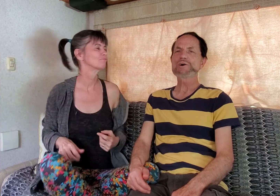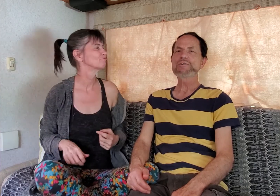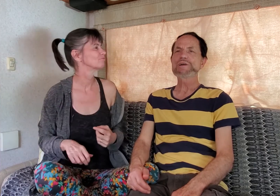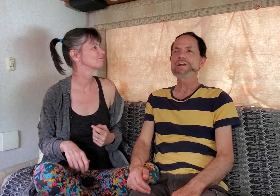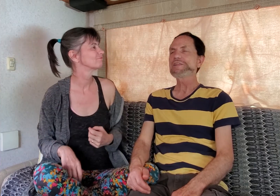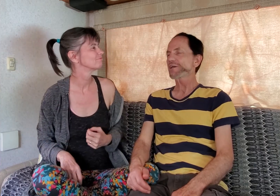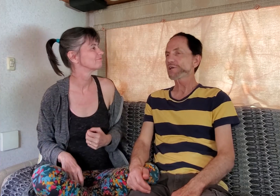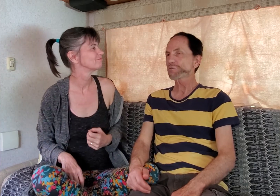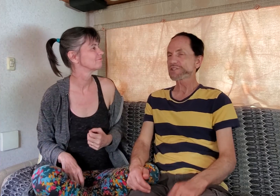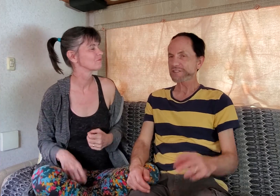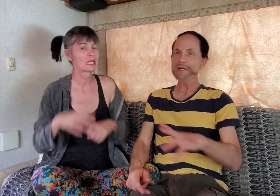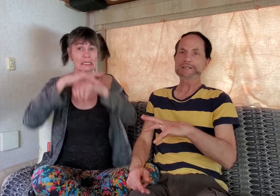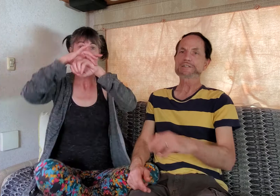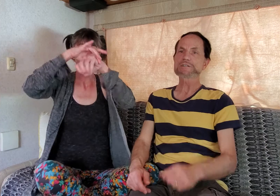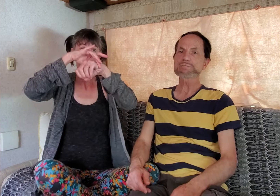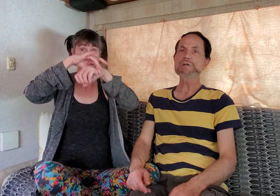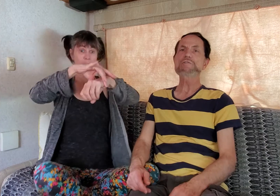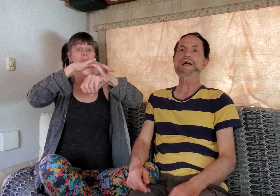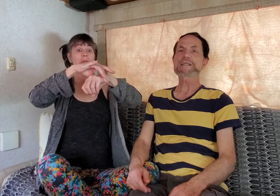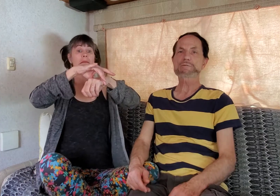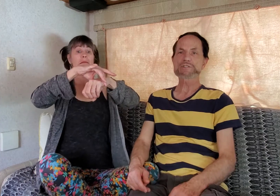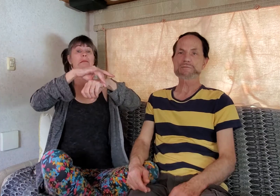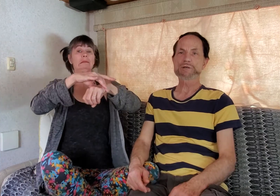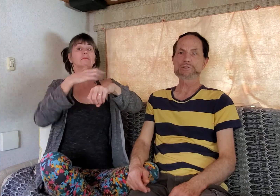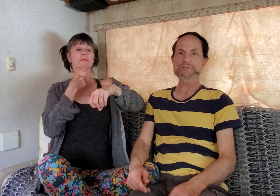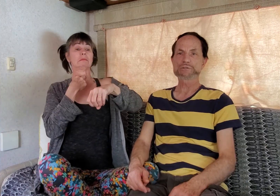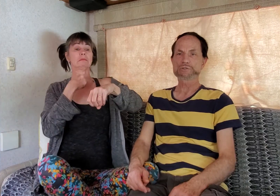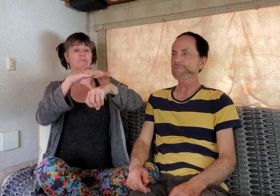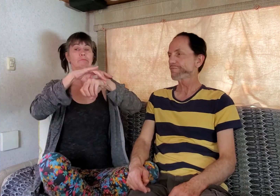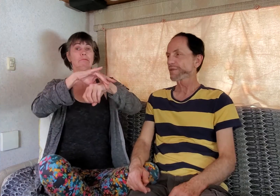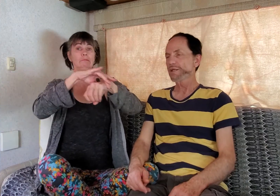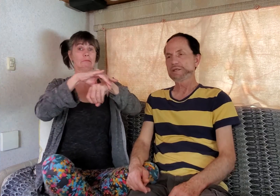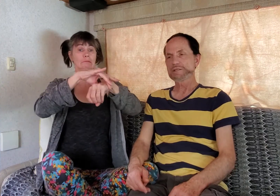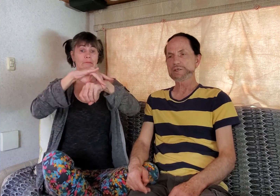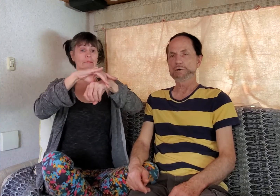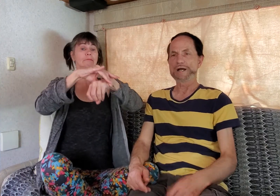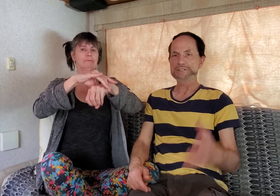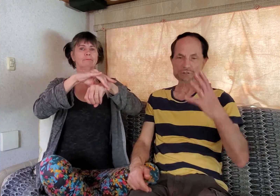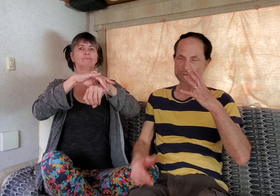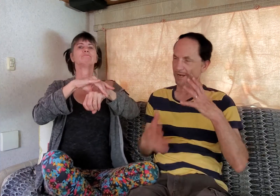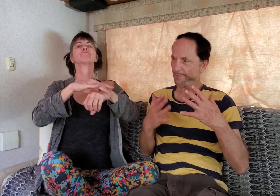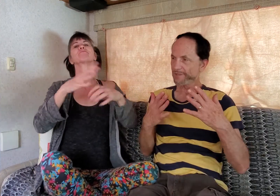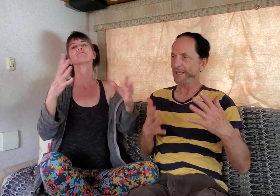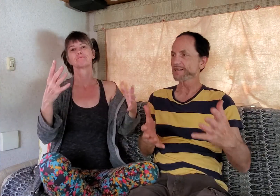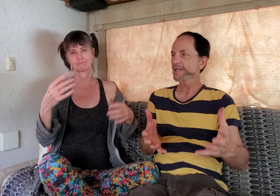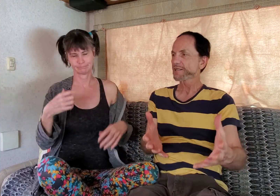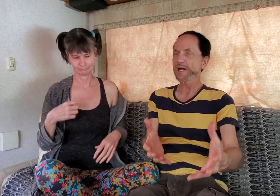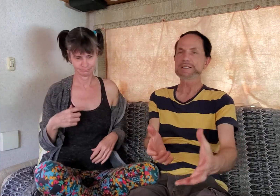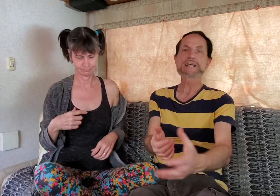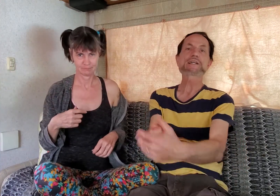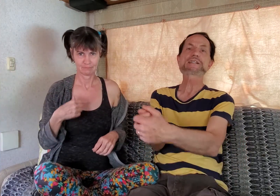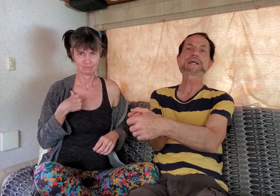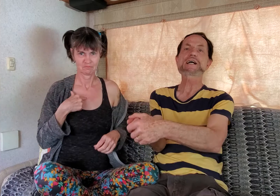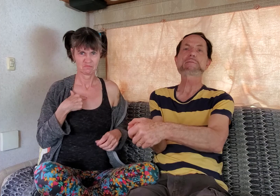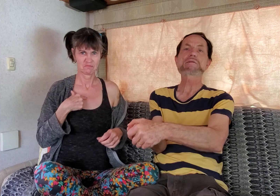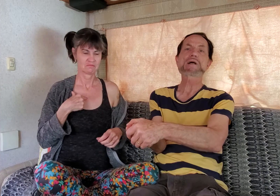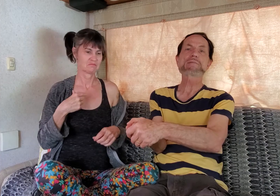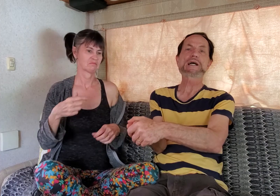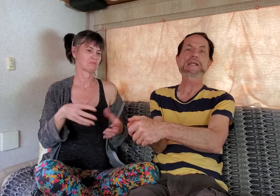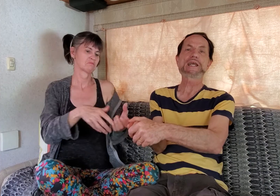So the Earth was stuck and couldn't move like it was supposed to. So I just grabbed that tail end of that comet in my mighty